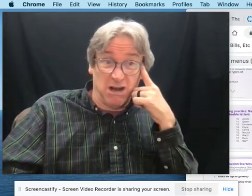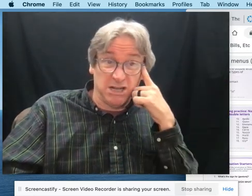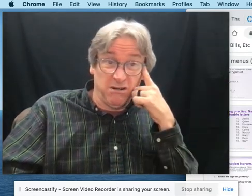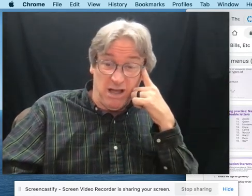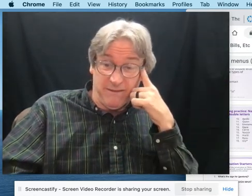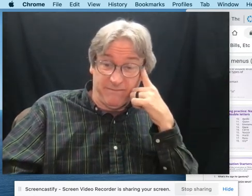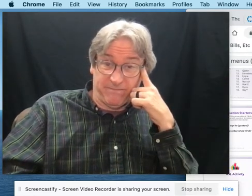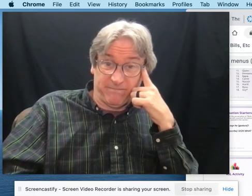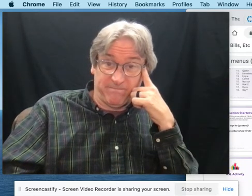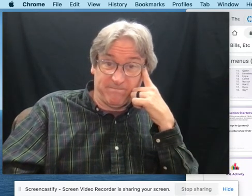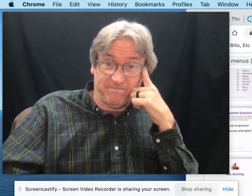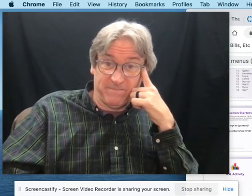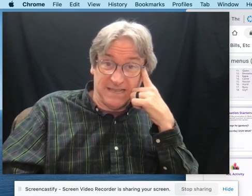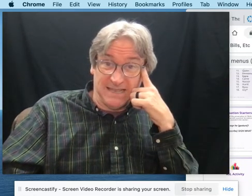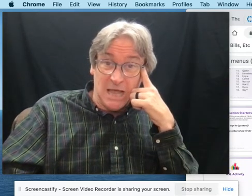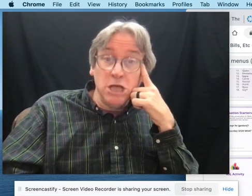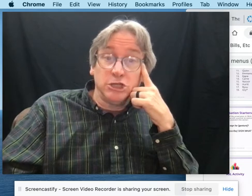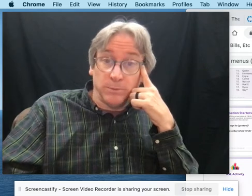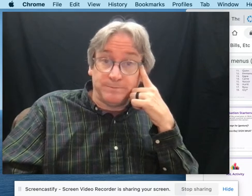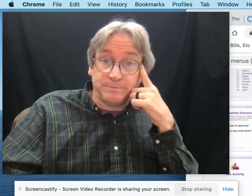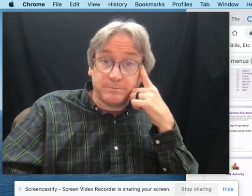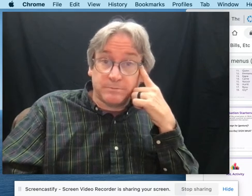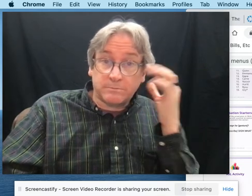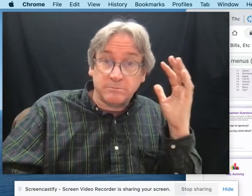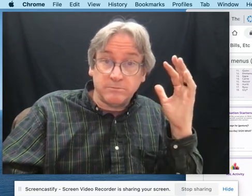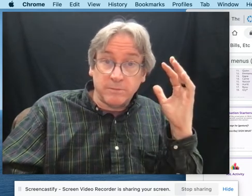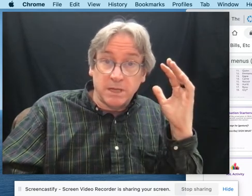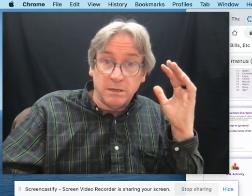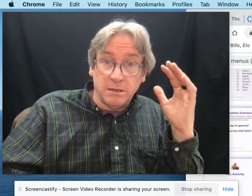a crotchety old guy. So